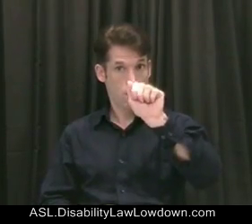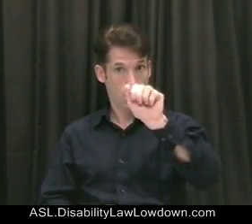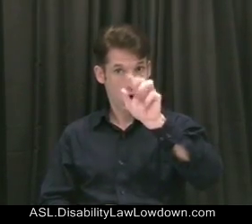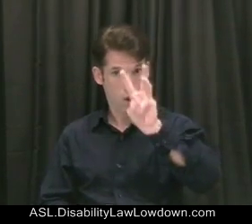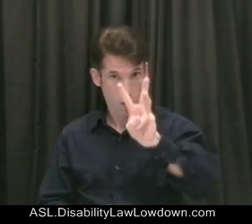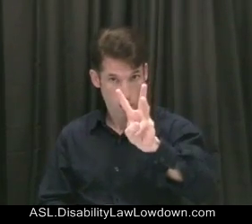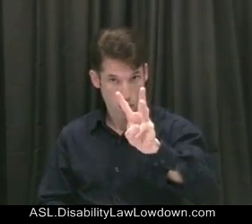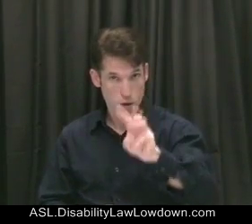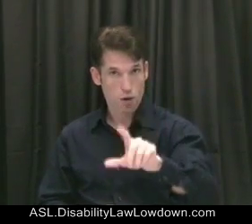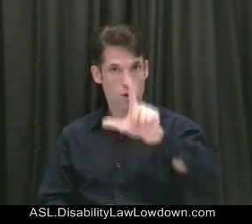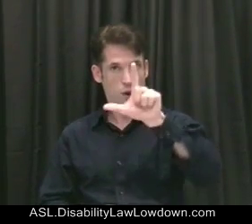asl.disabilitylawlowdown.com.